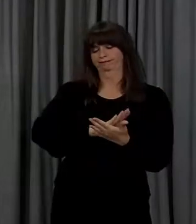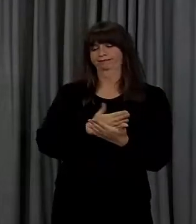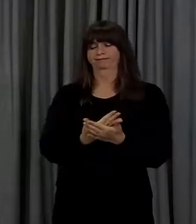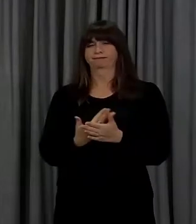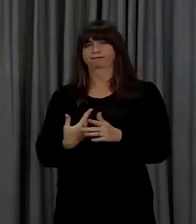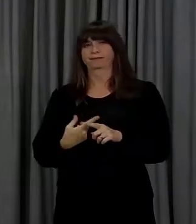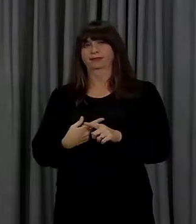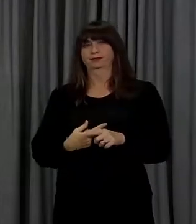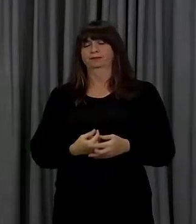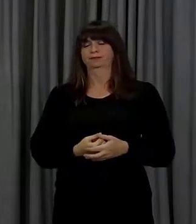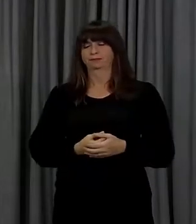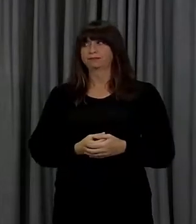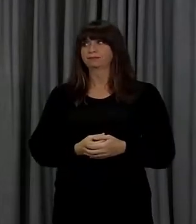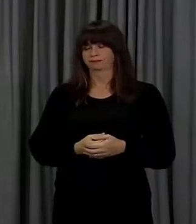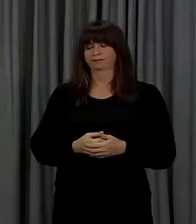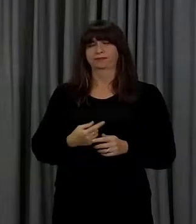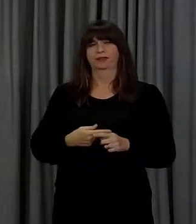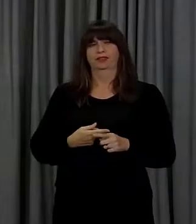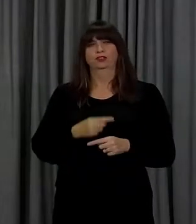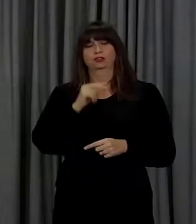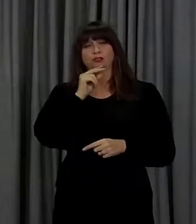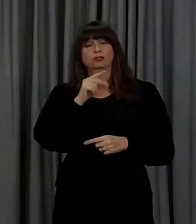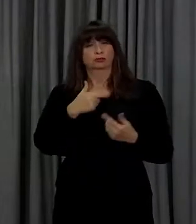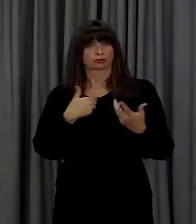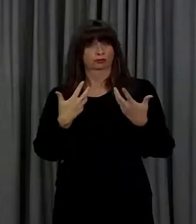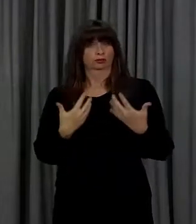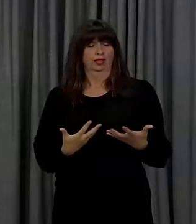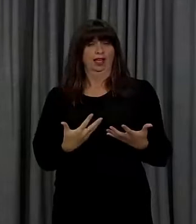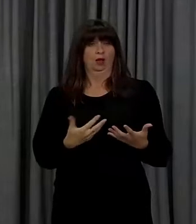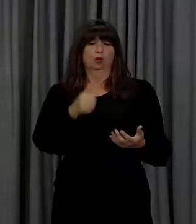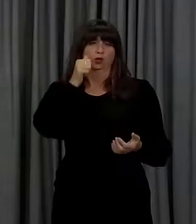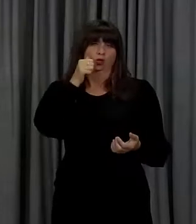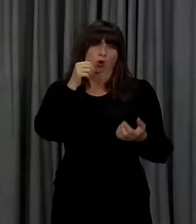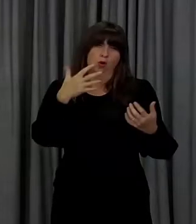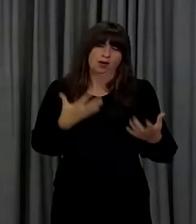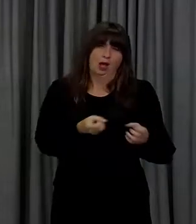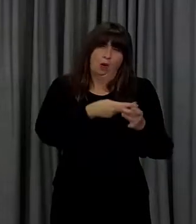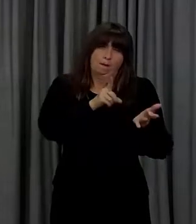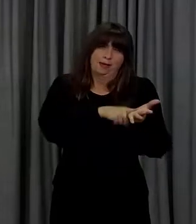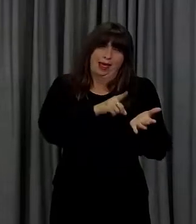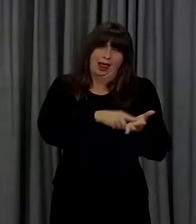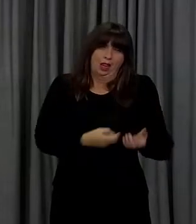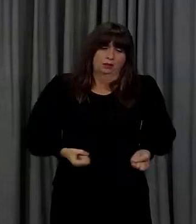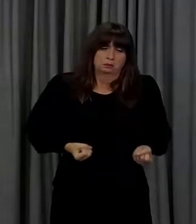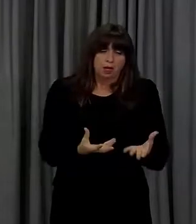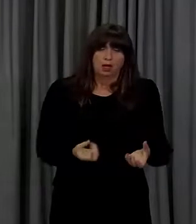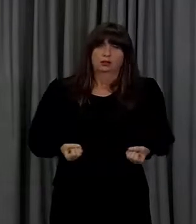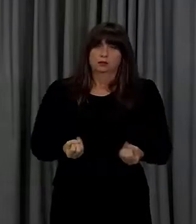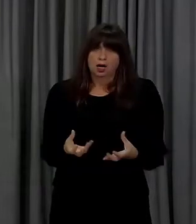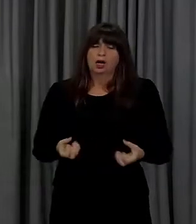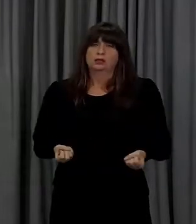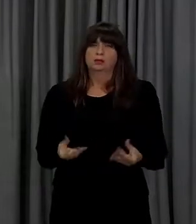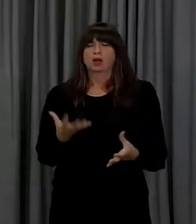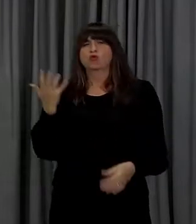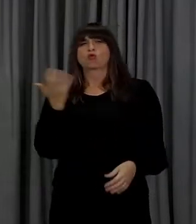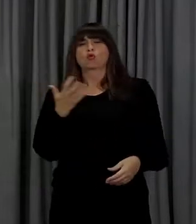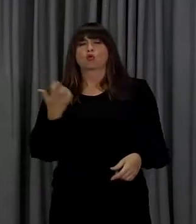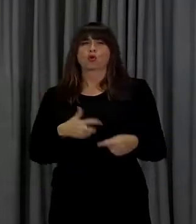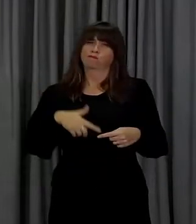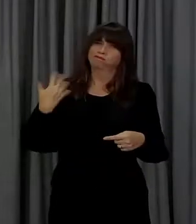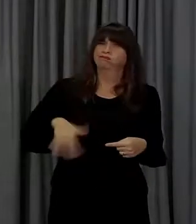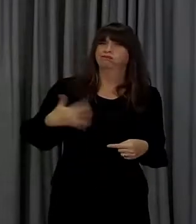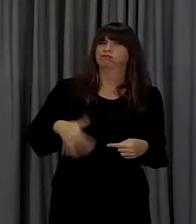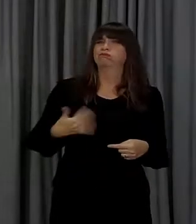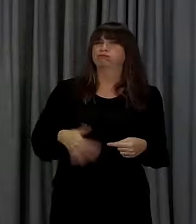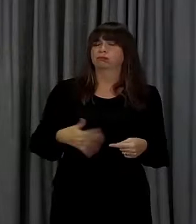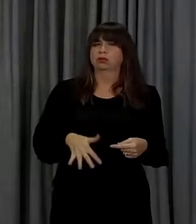gaeaf eleni. We're in the depths of a cost of living crisis, which is having a huge impact on our health and well-being, and